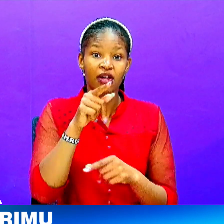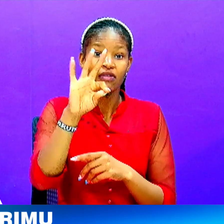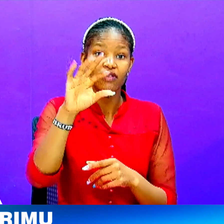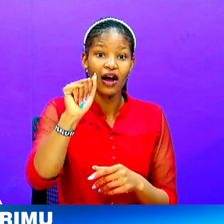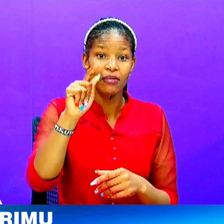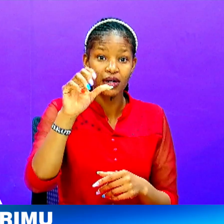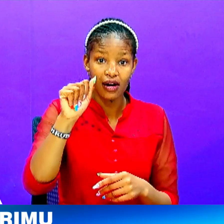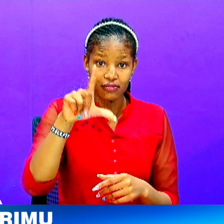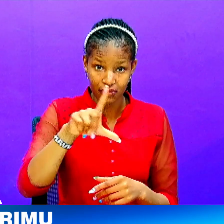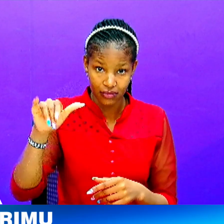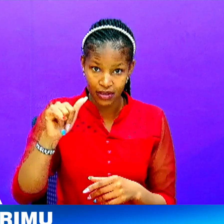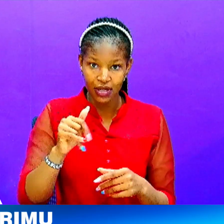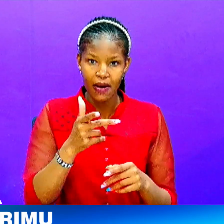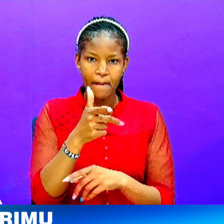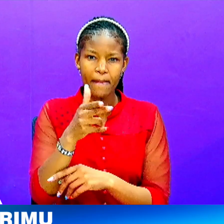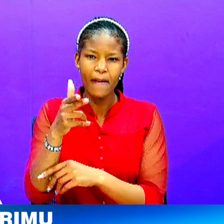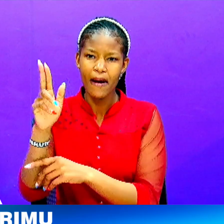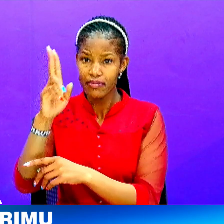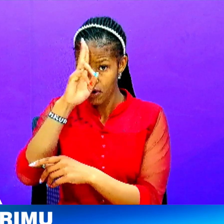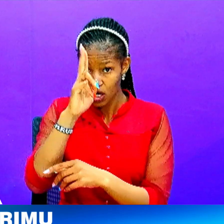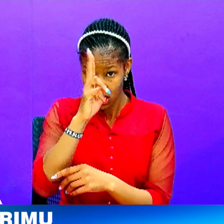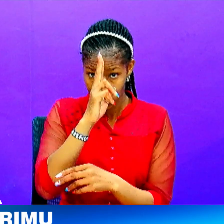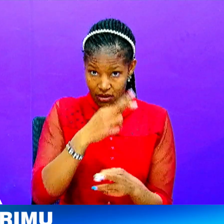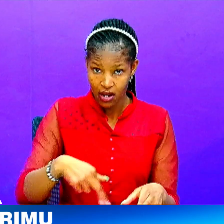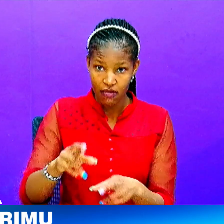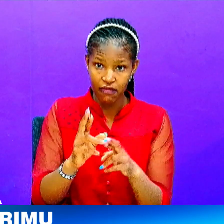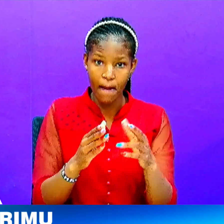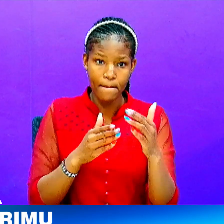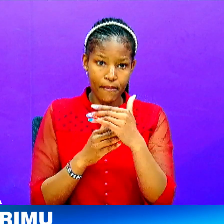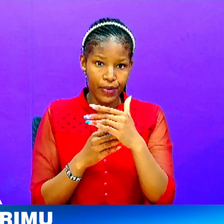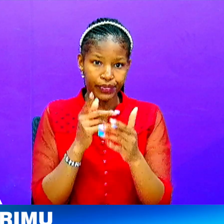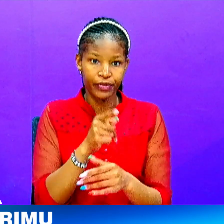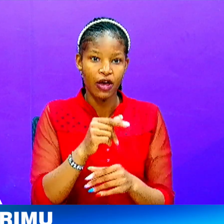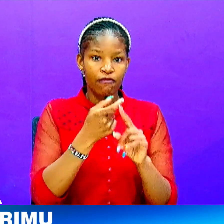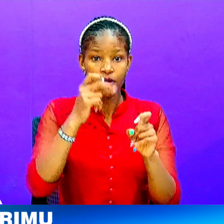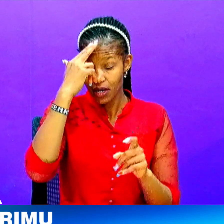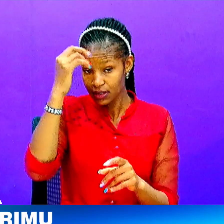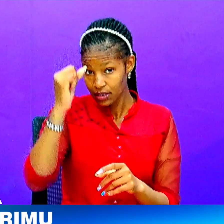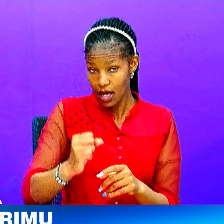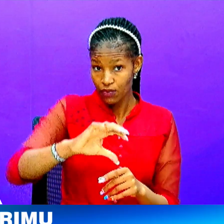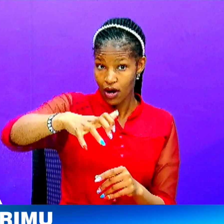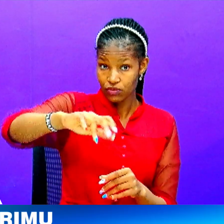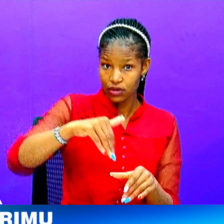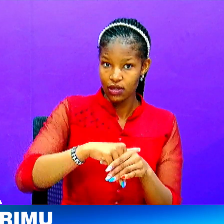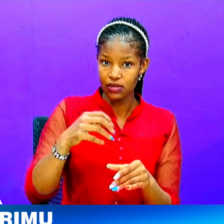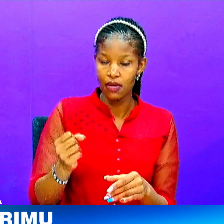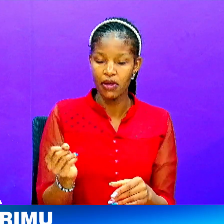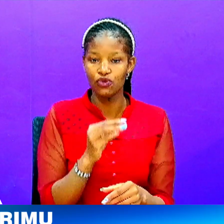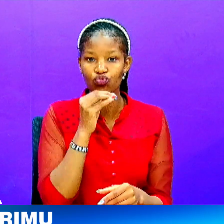Sharif was fatally shot at a police roadblock in Kajiado County in October